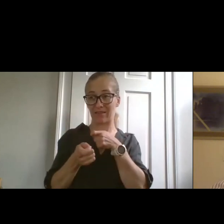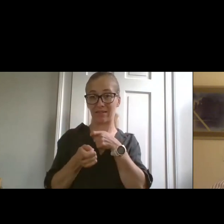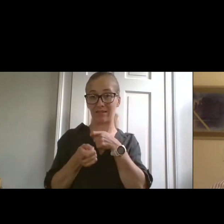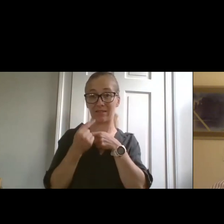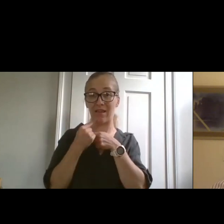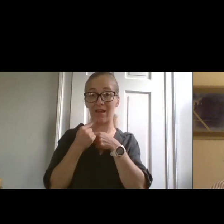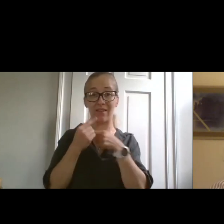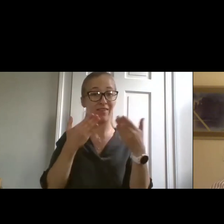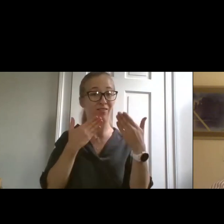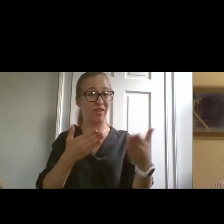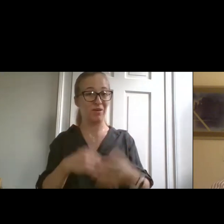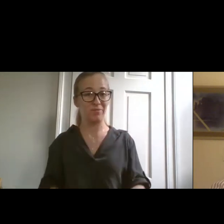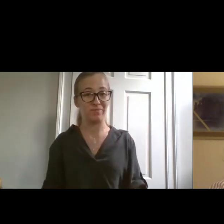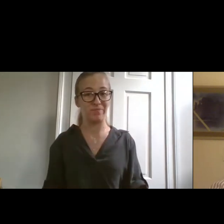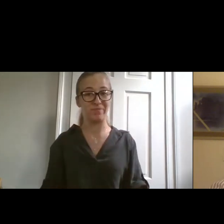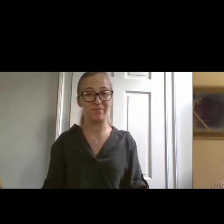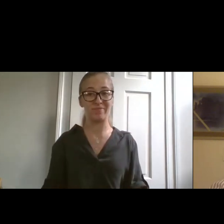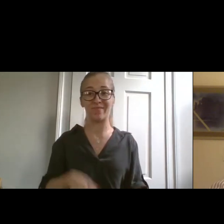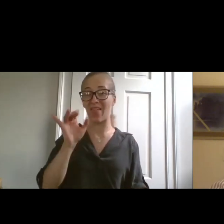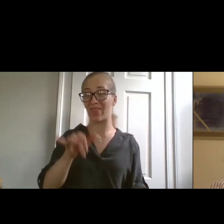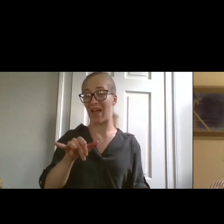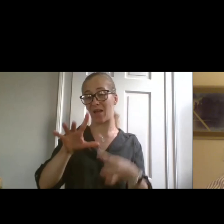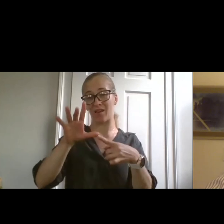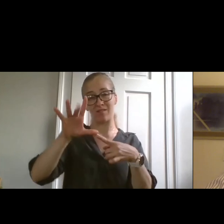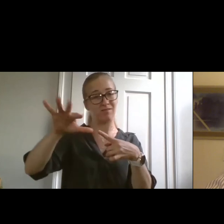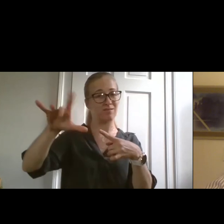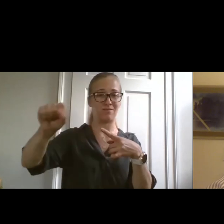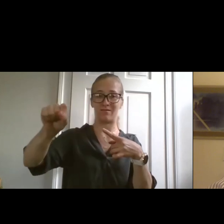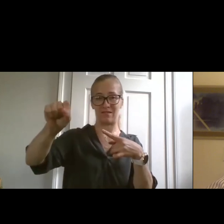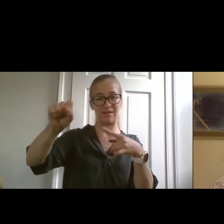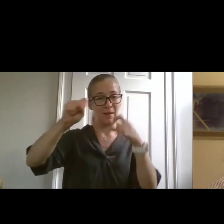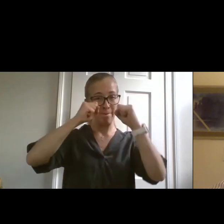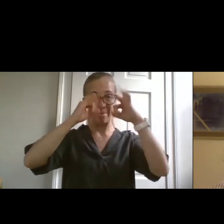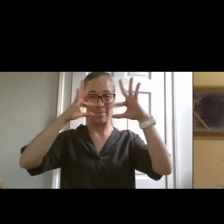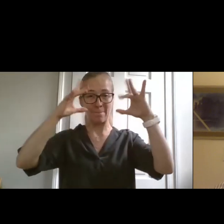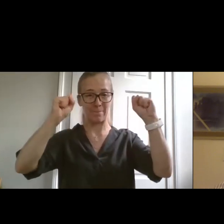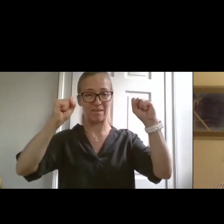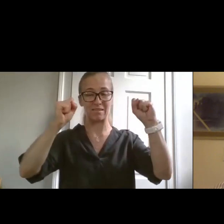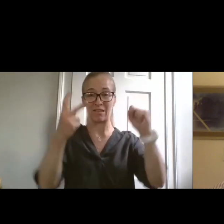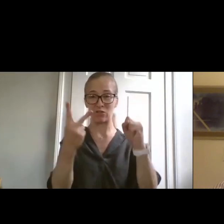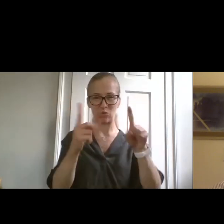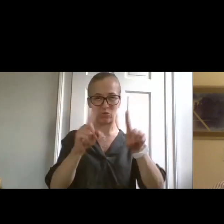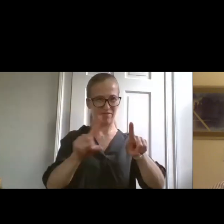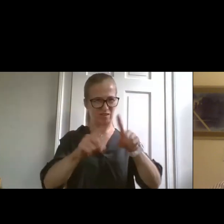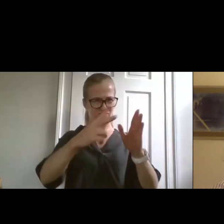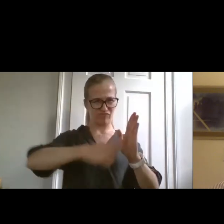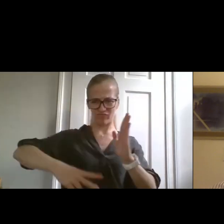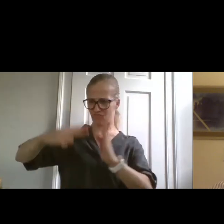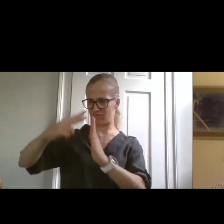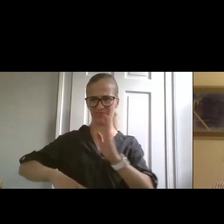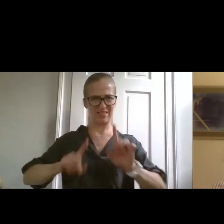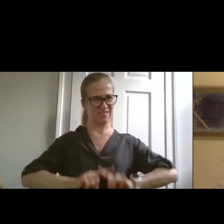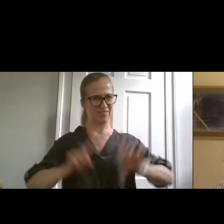say thank you. That was spectacular. Those 2 pieces were so very different and yet